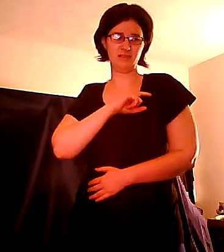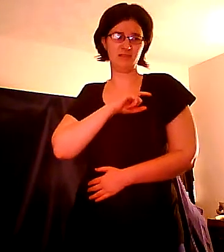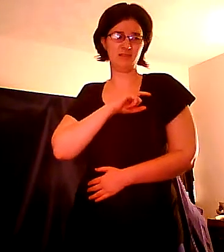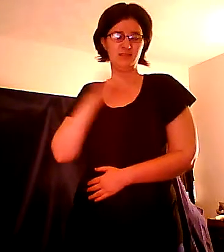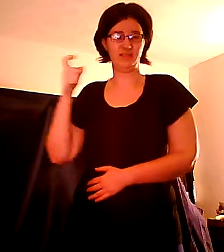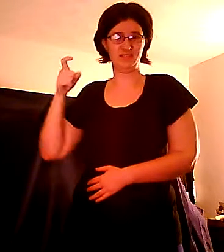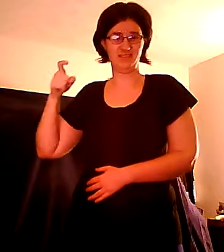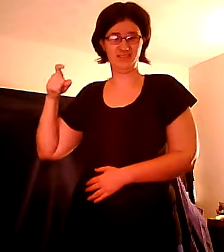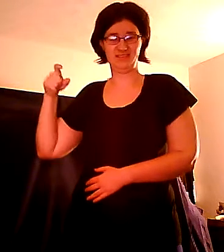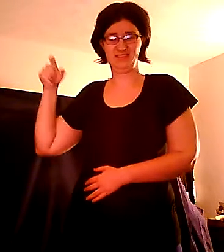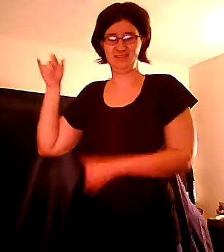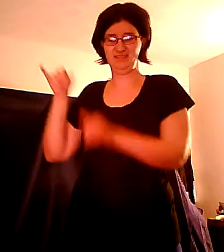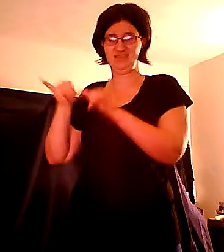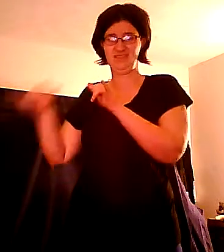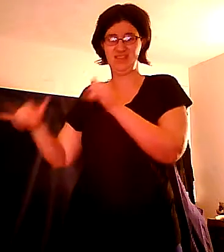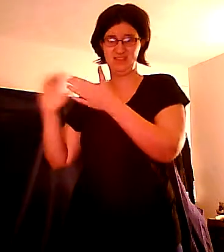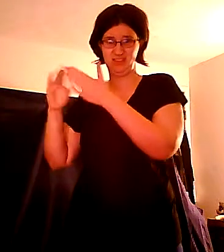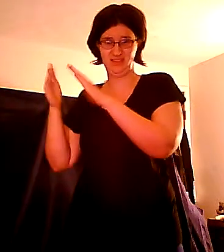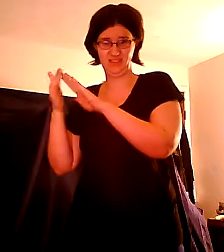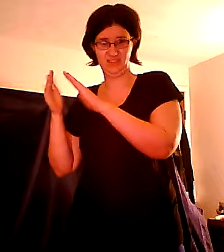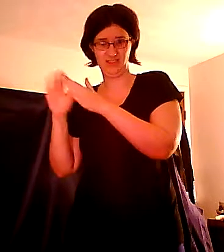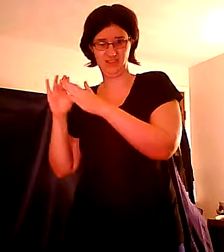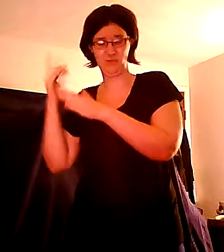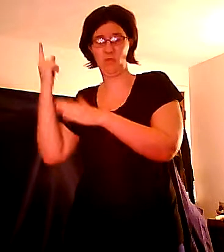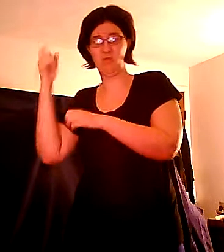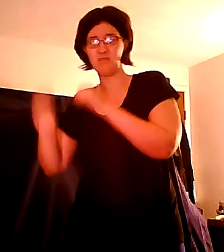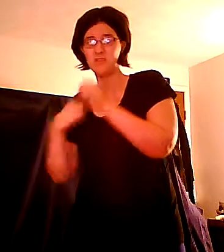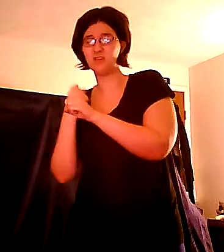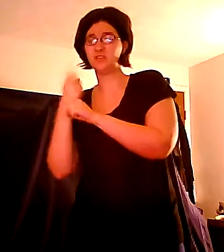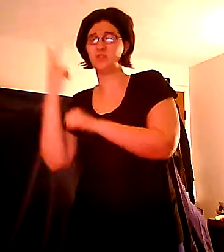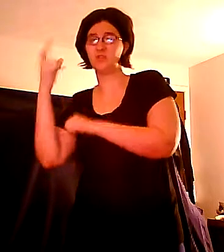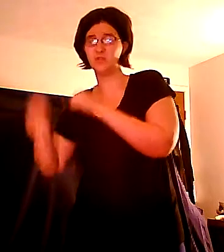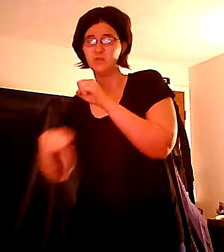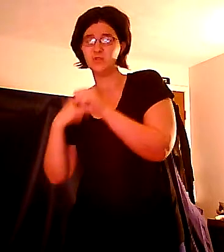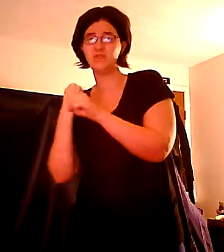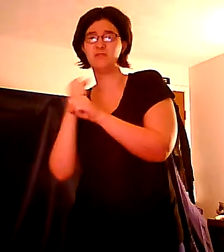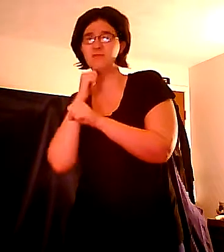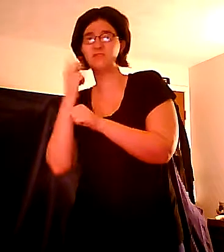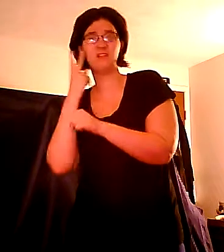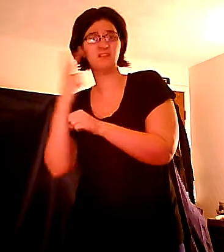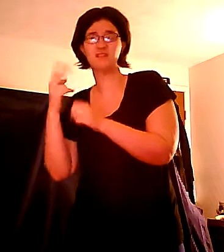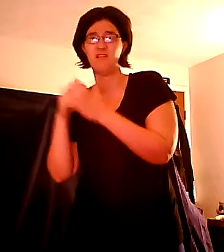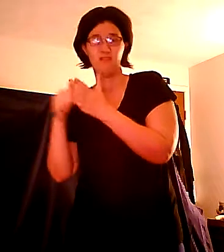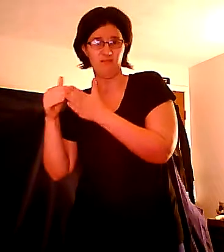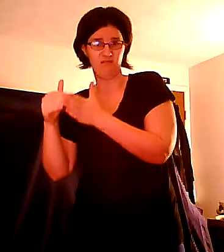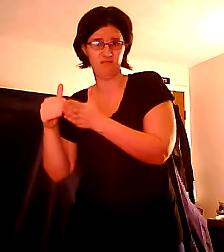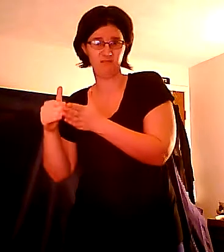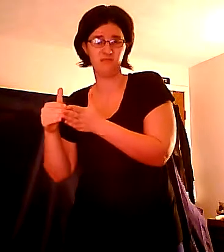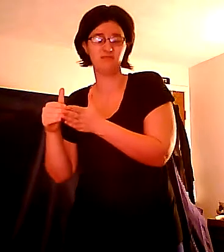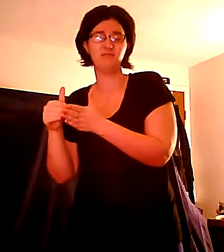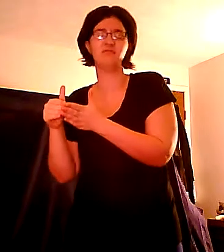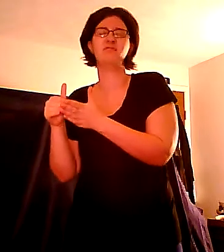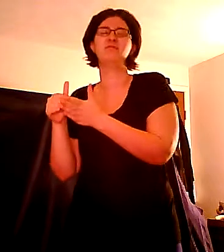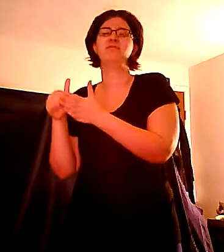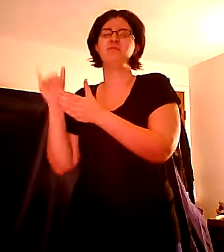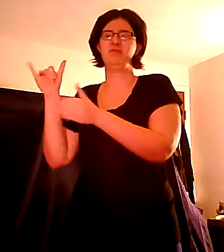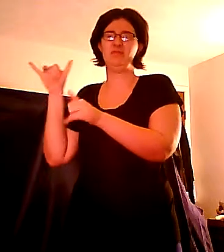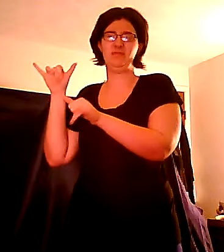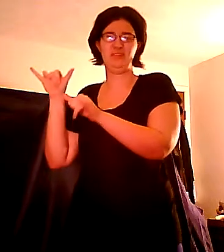But when my father came, he would sell the cows, he would sell the products we had, and he went and drank with his friends in